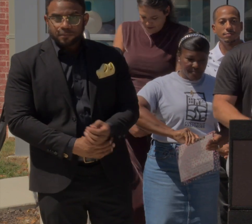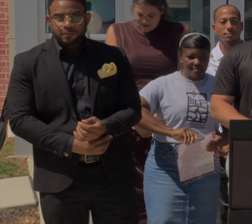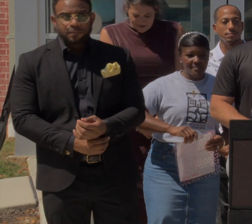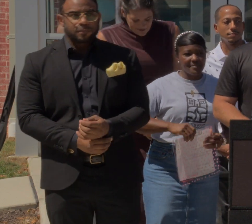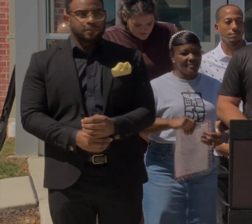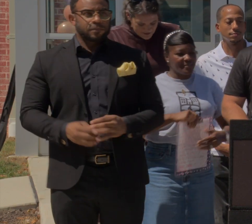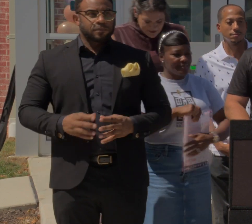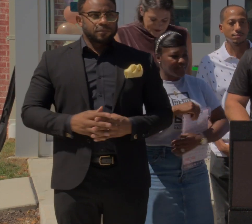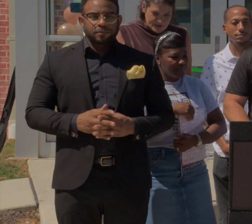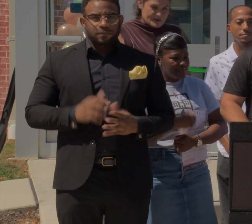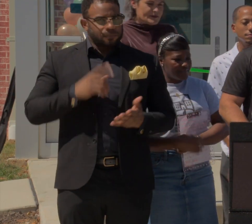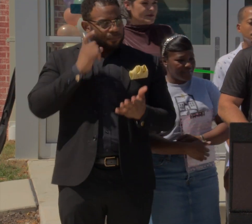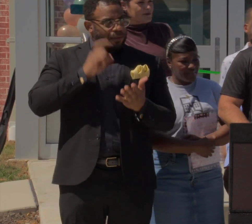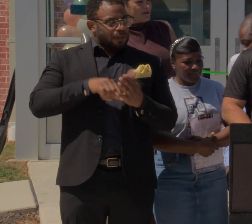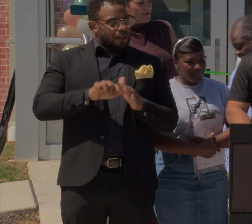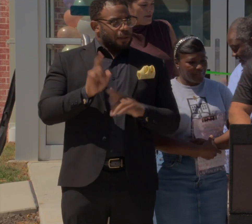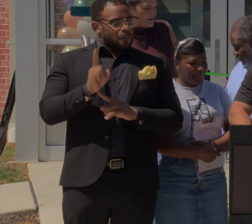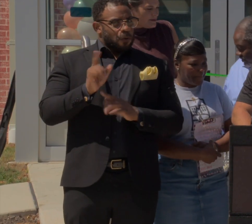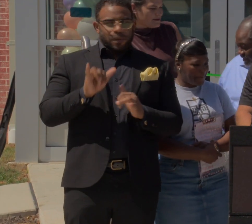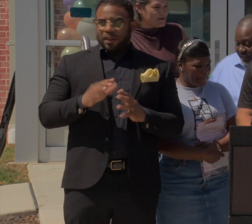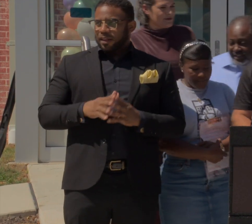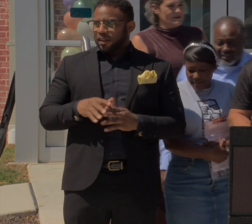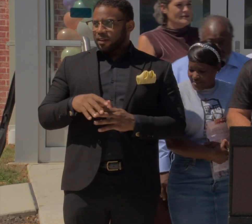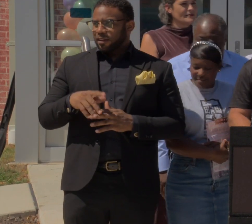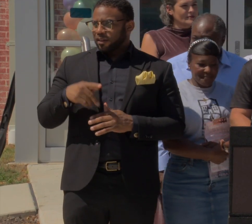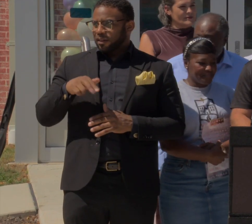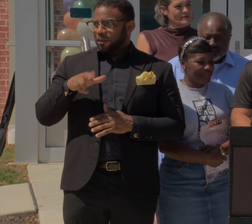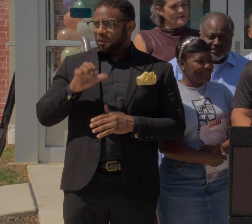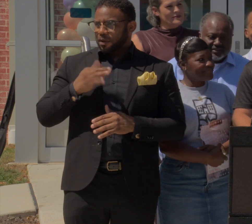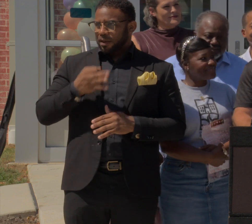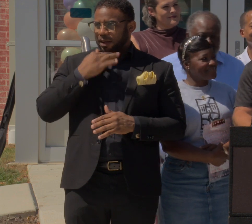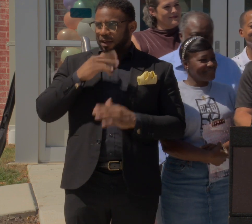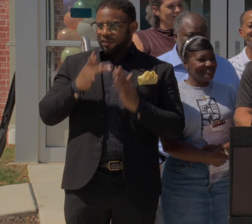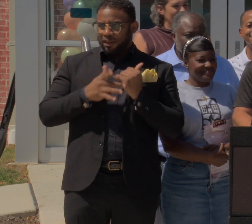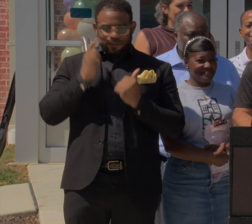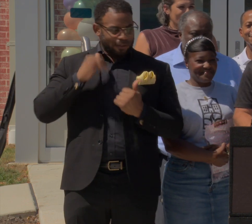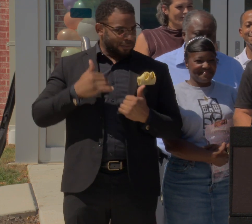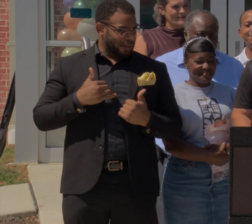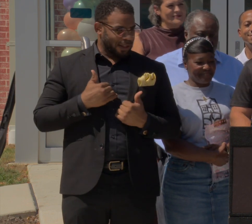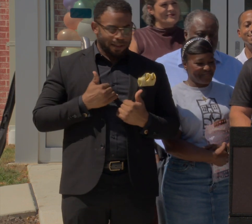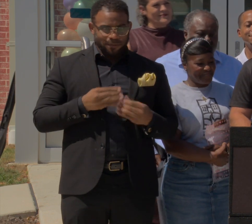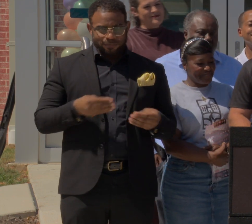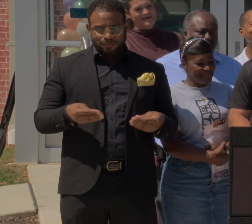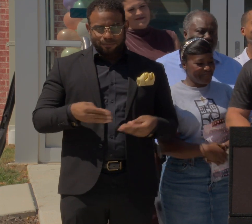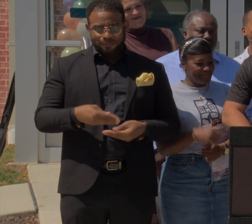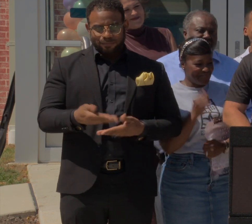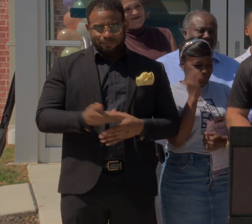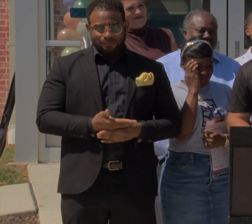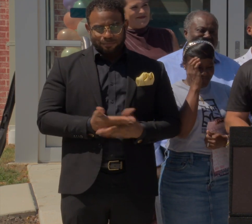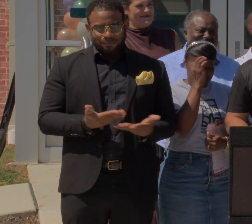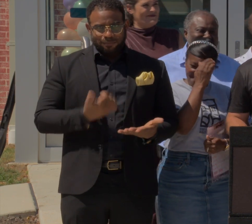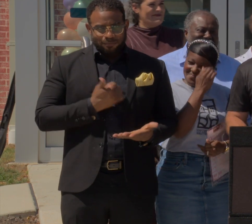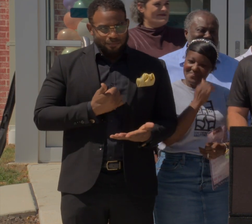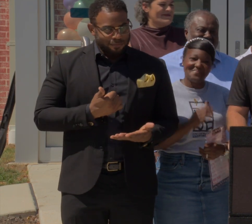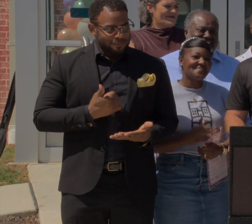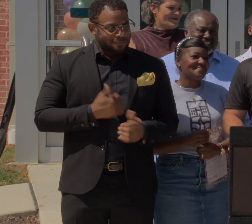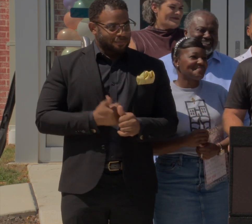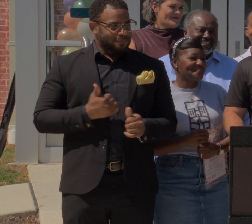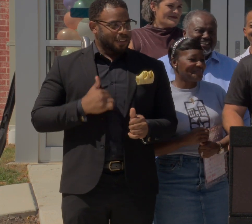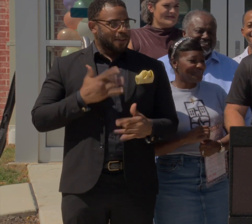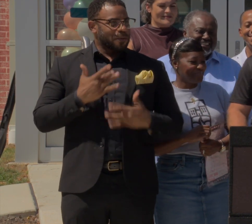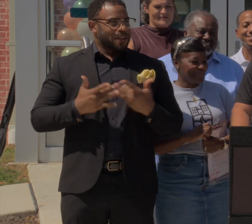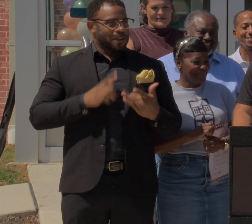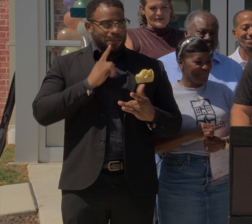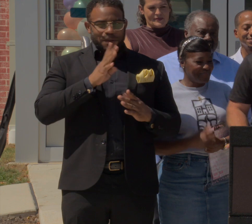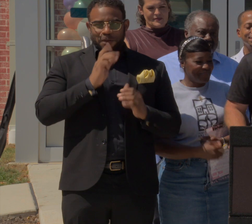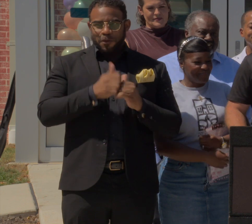Hello. I'm realizing in this moment that the pros have technology for this, but I have a manila folder, and I'm really excited to